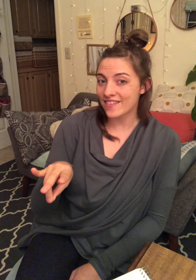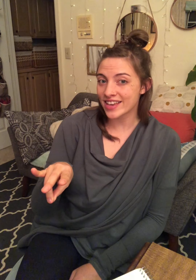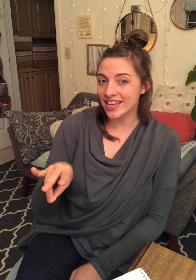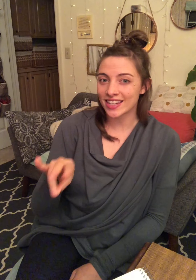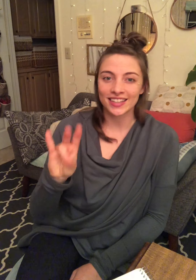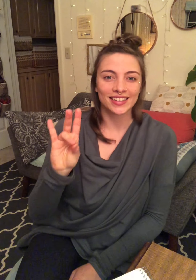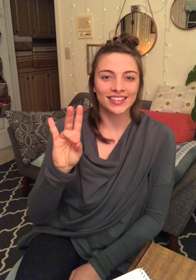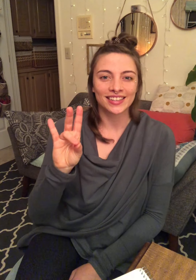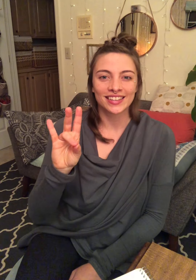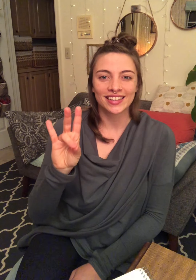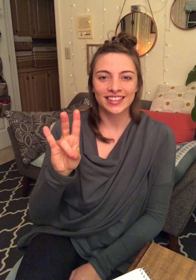77,